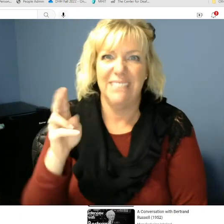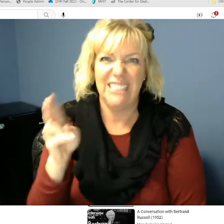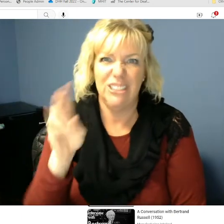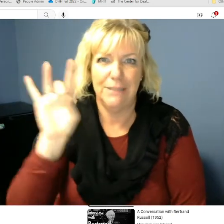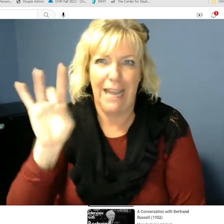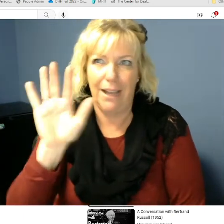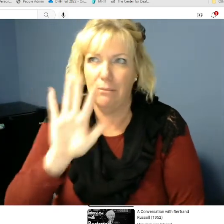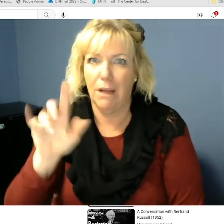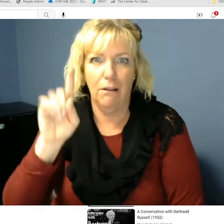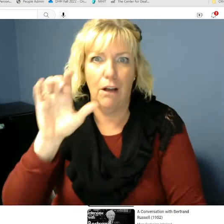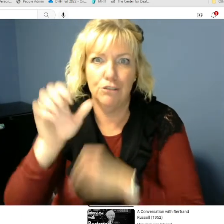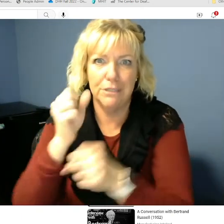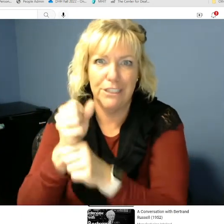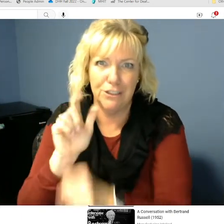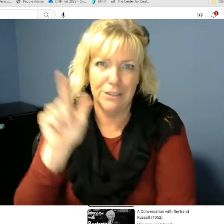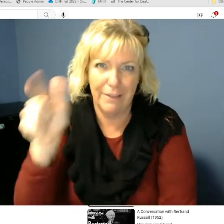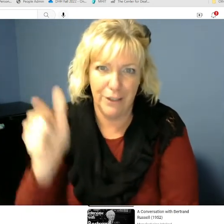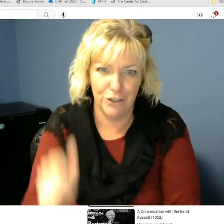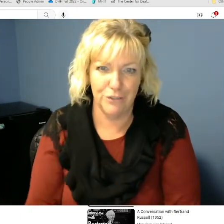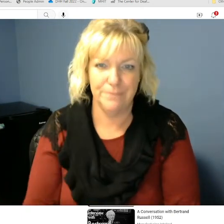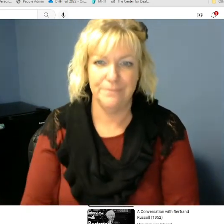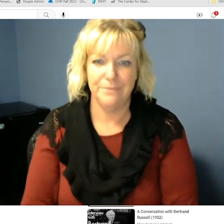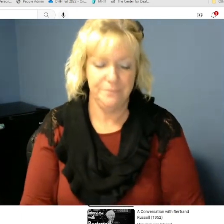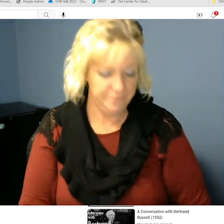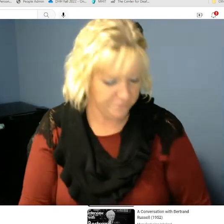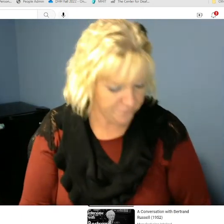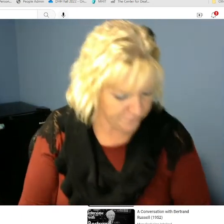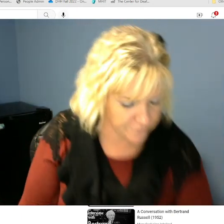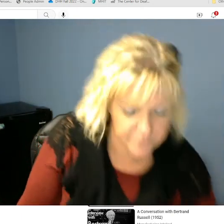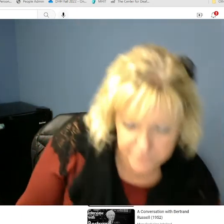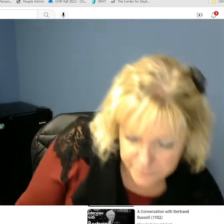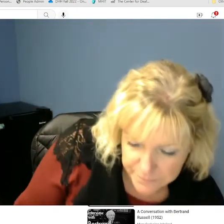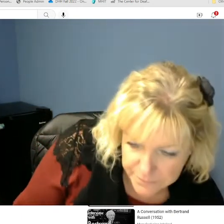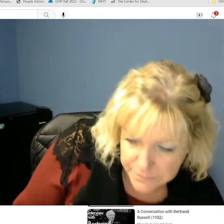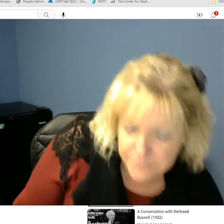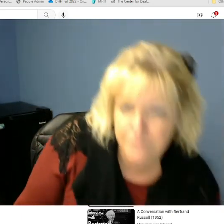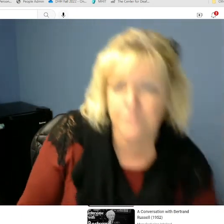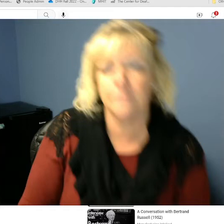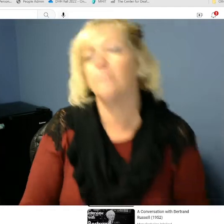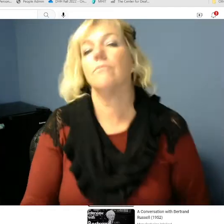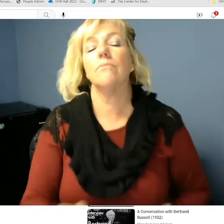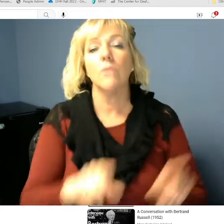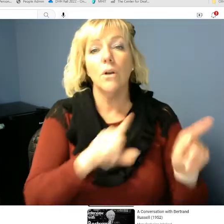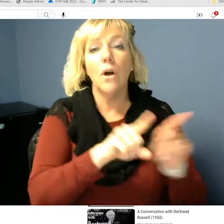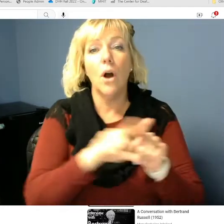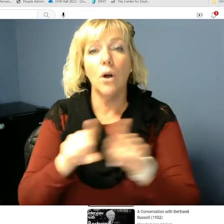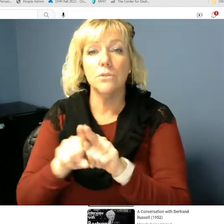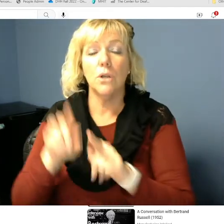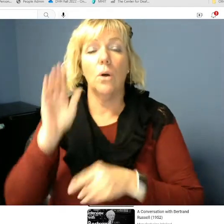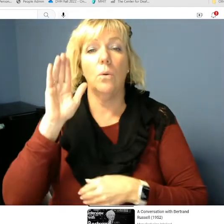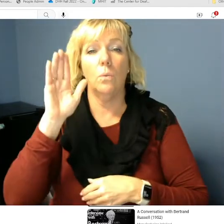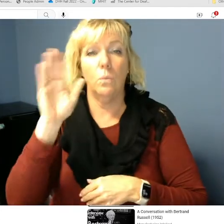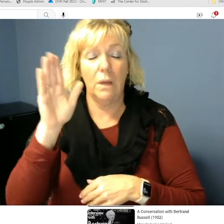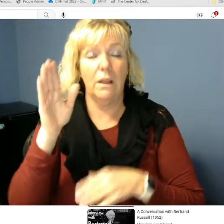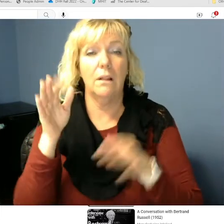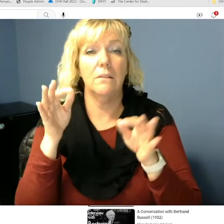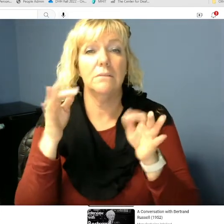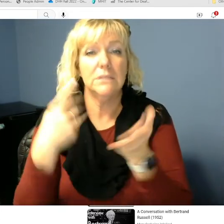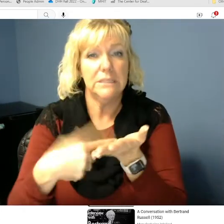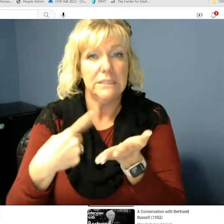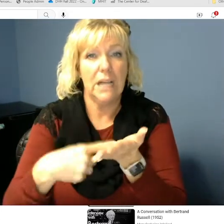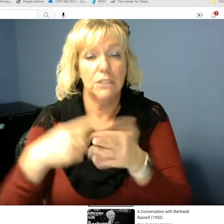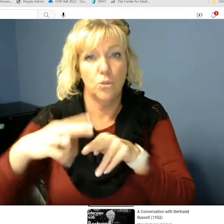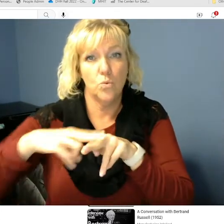years. And then we're going to look at the connection of the railroad and the West, and that's also